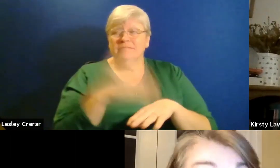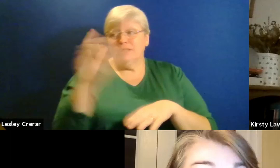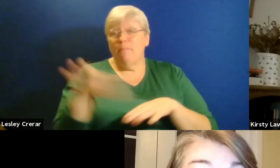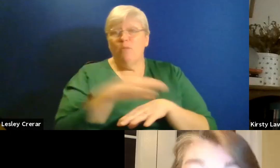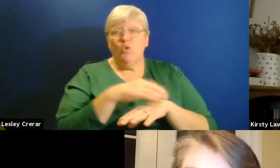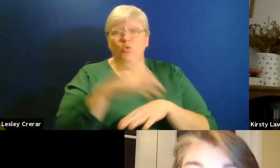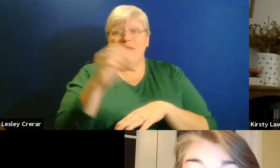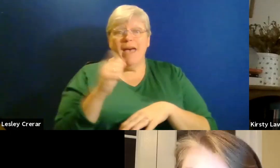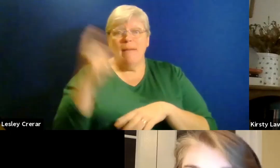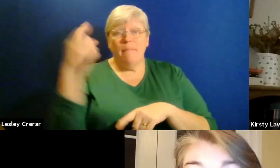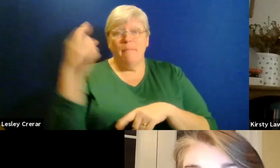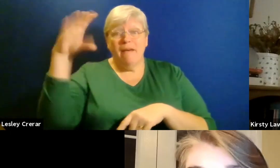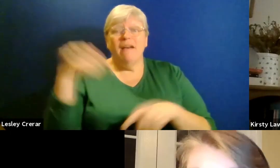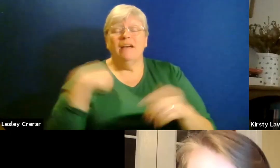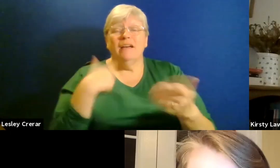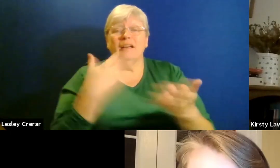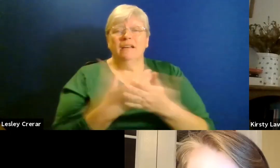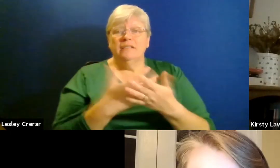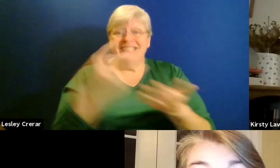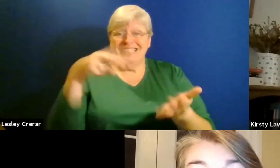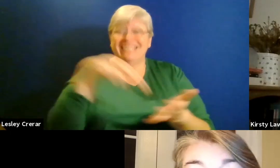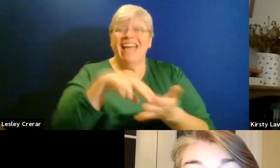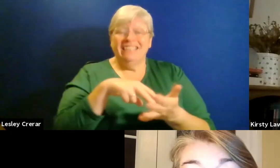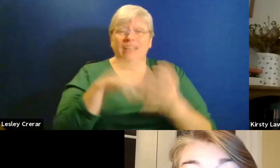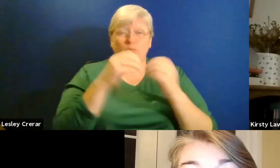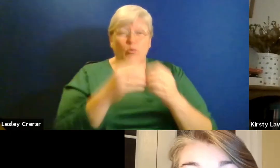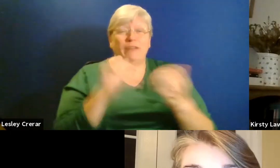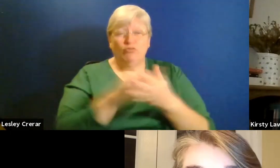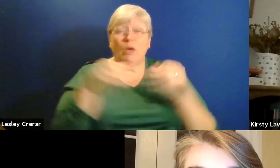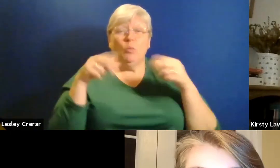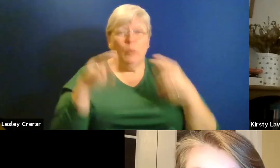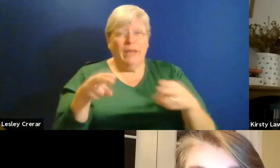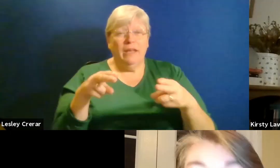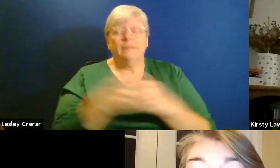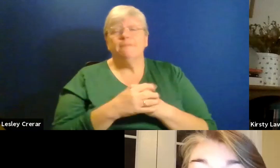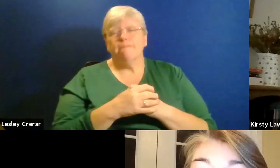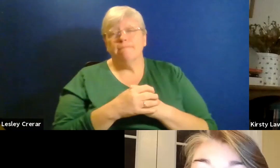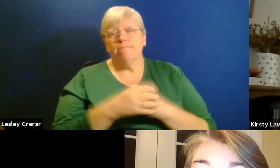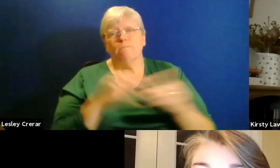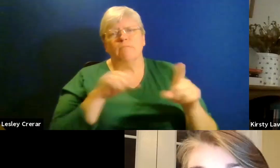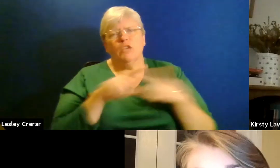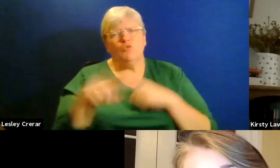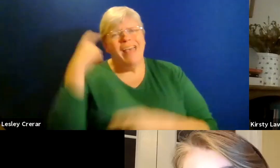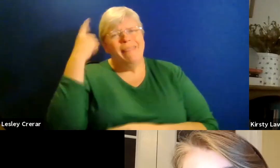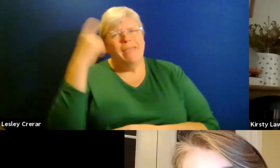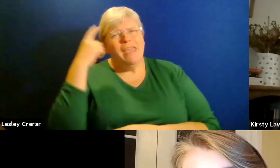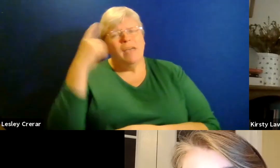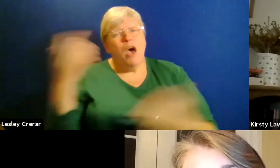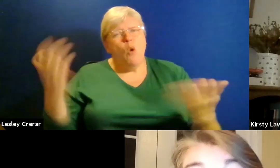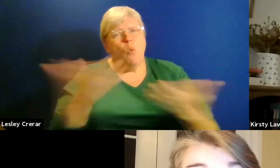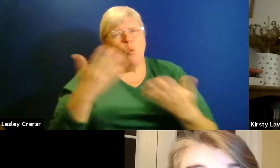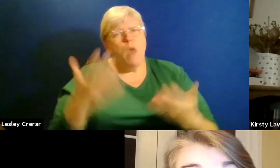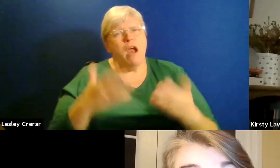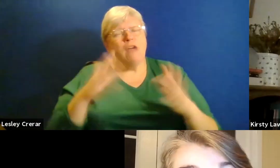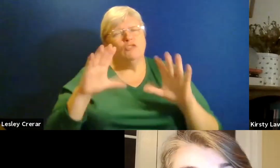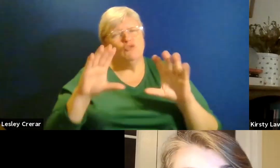then stand and practice delivering what you're going to do. And try to think about where you're going to pause.